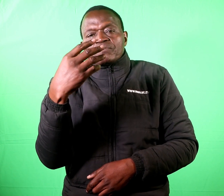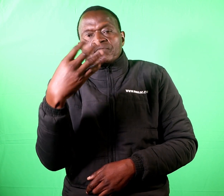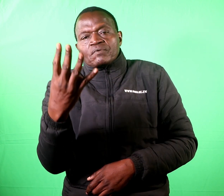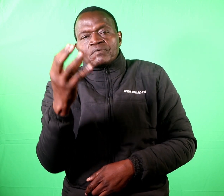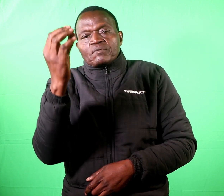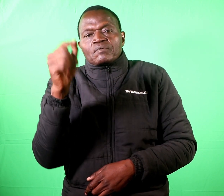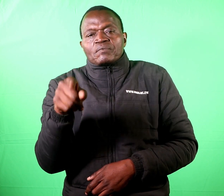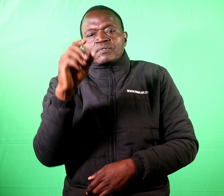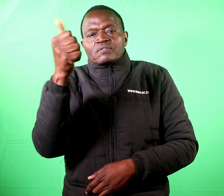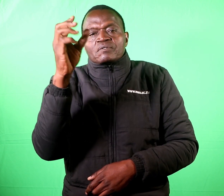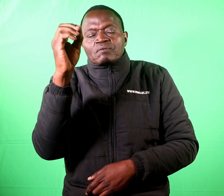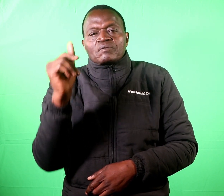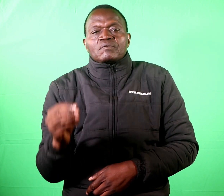54.6%, and food,